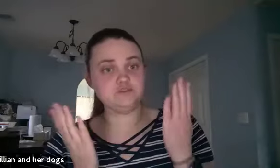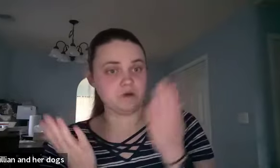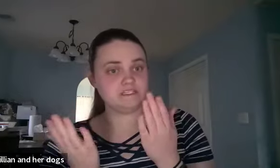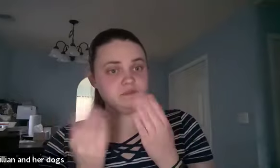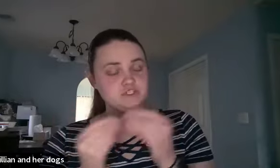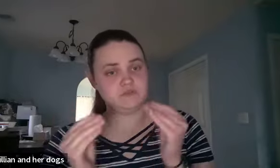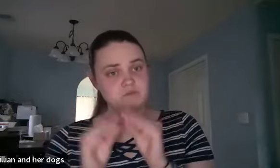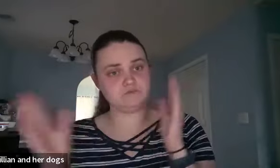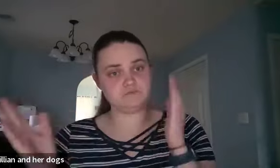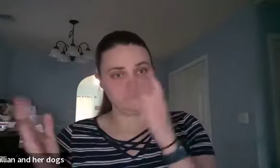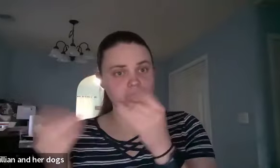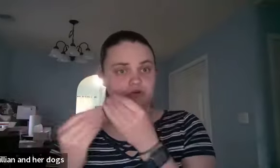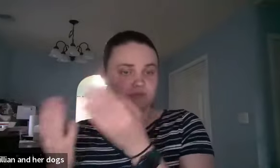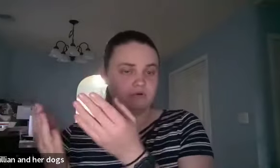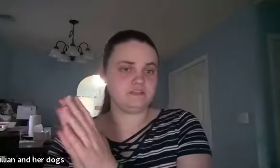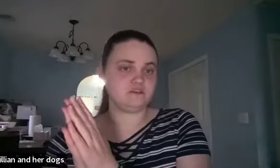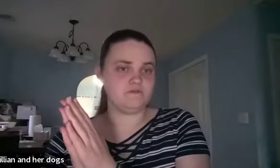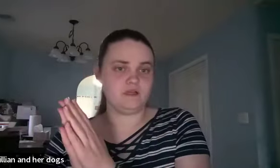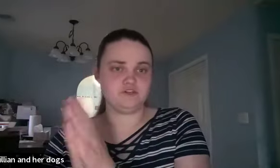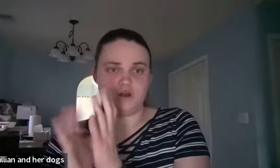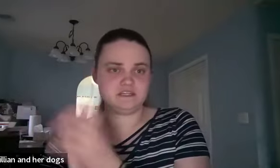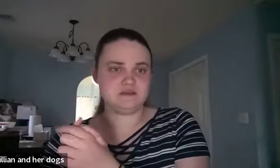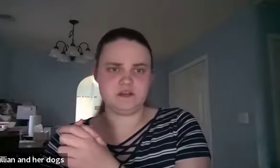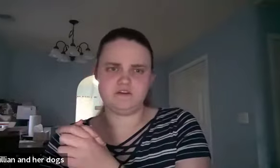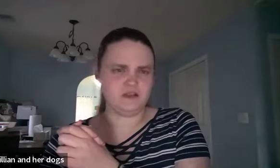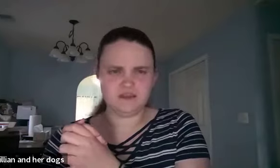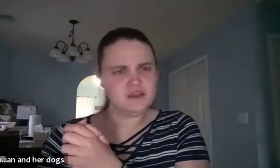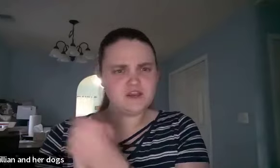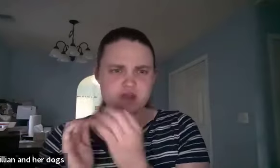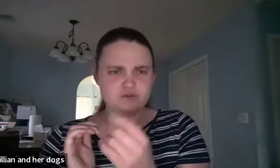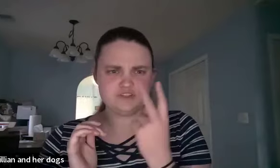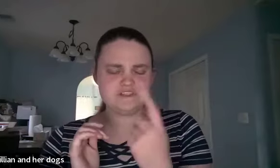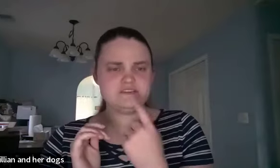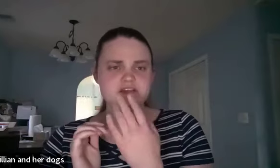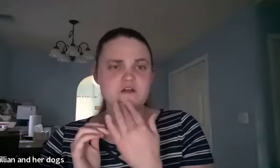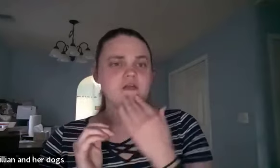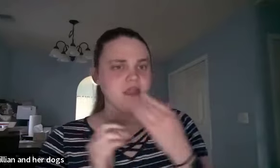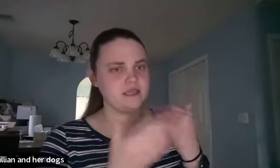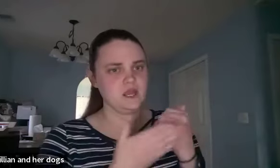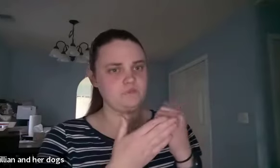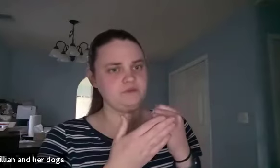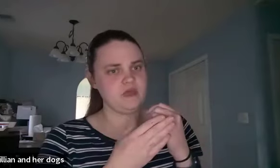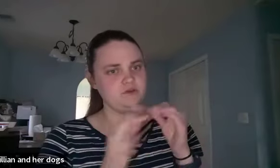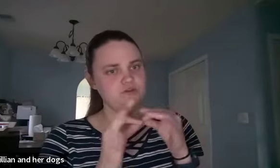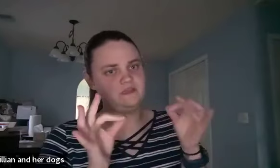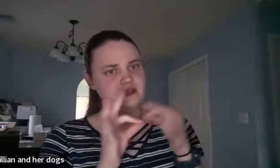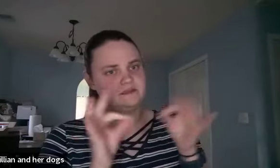case you wanted to make sure that was put a point. So if like you're talking to someone and they're like, "No, don't you see this color?" Like I can help you with how you can like kind